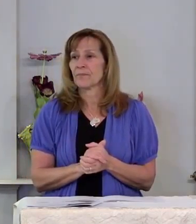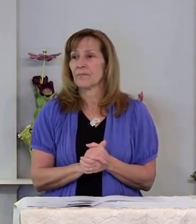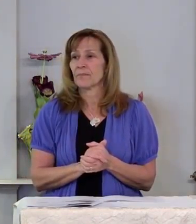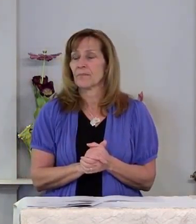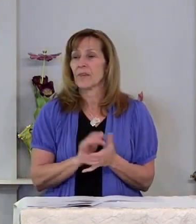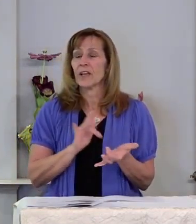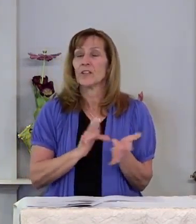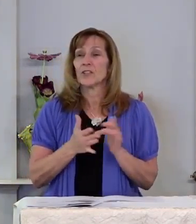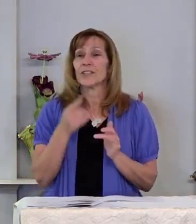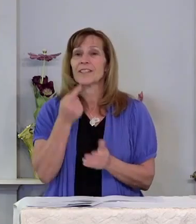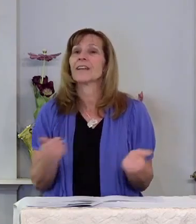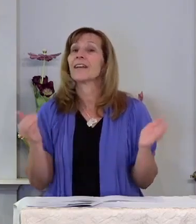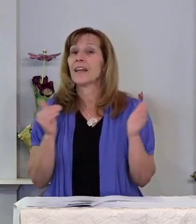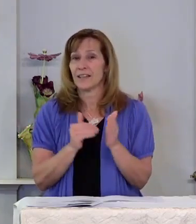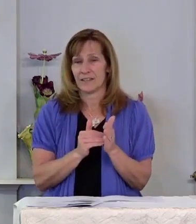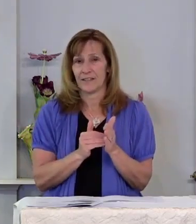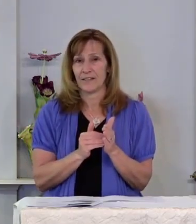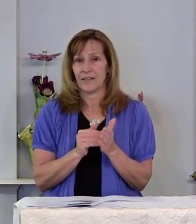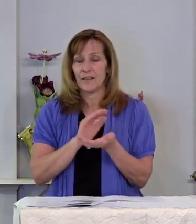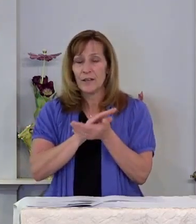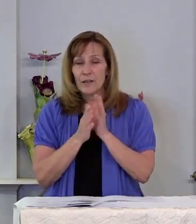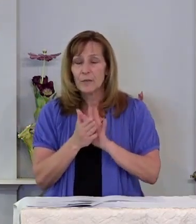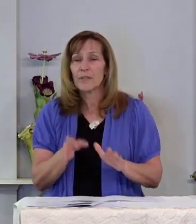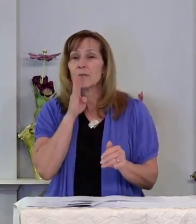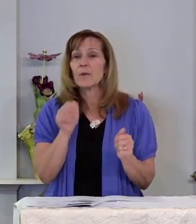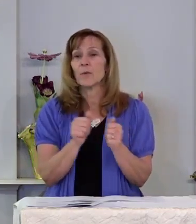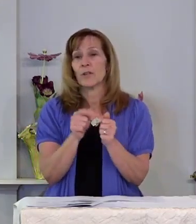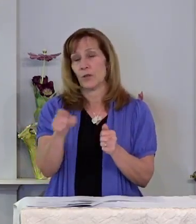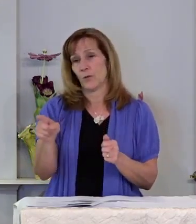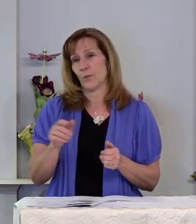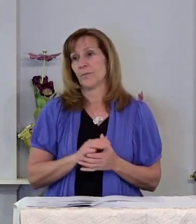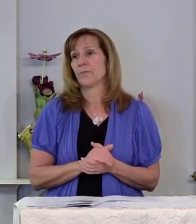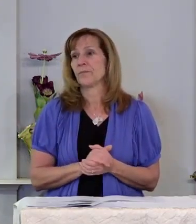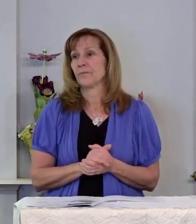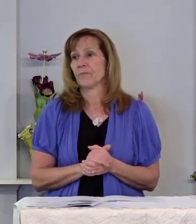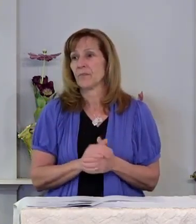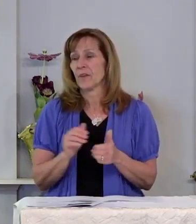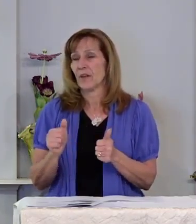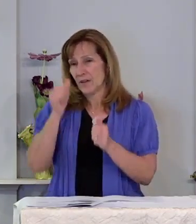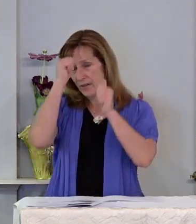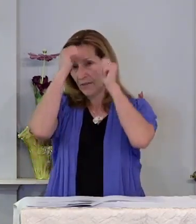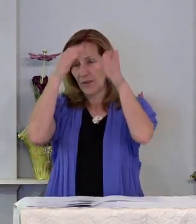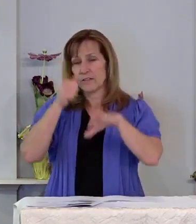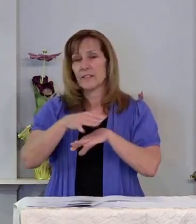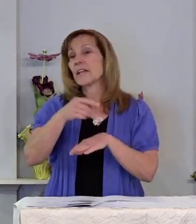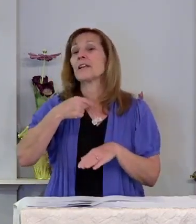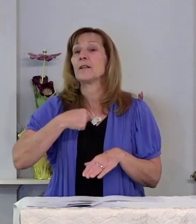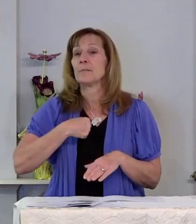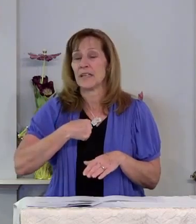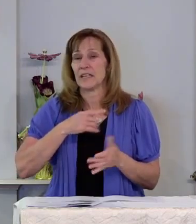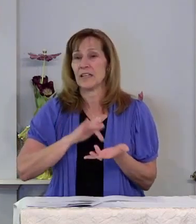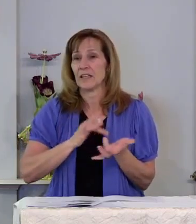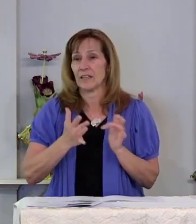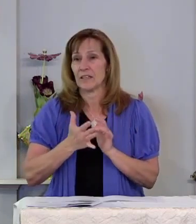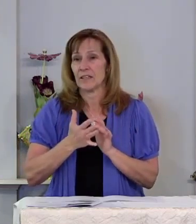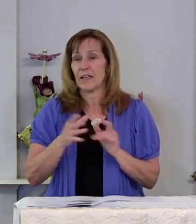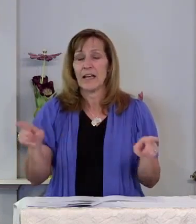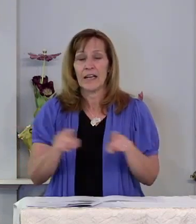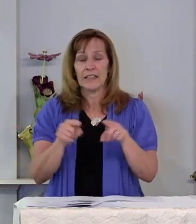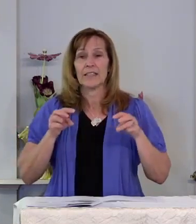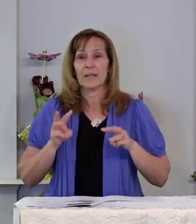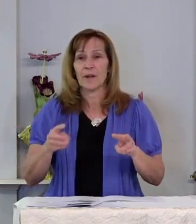Then Jesus said again, "Peace be with you. The Father sent me, in the